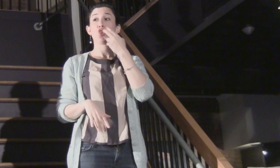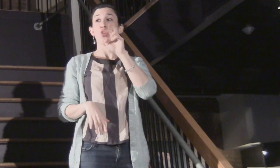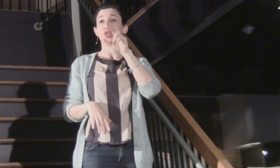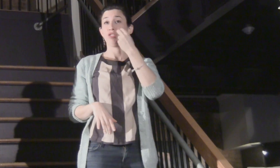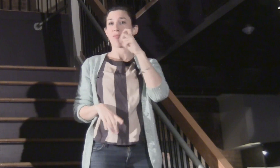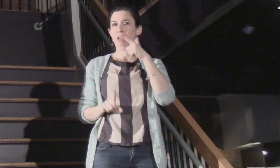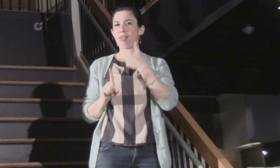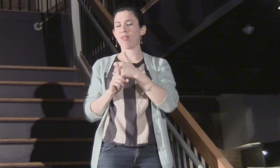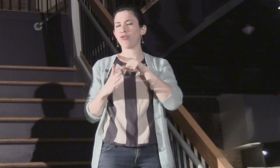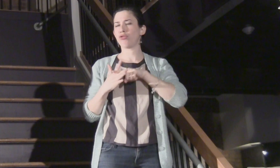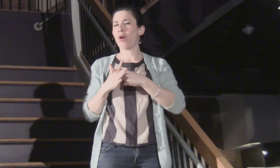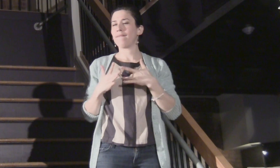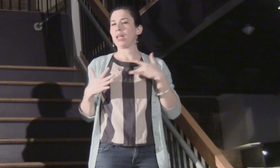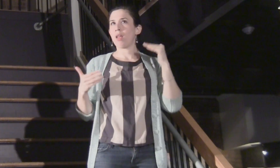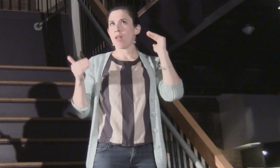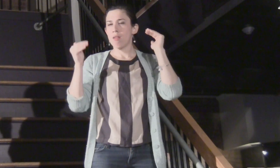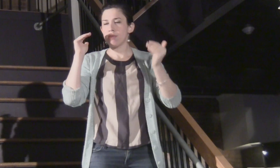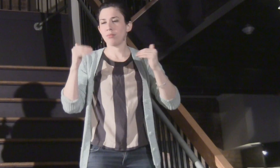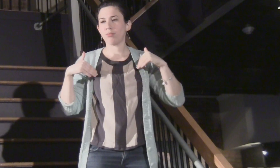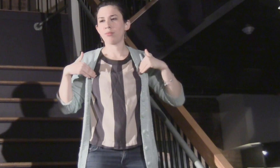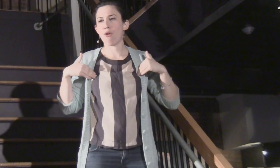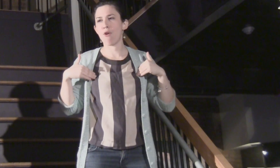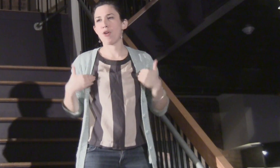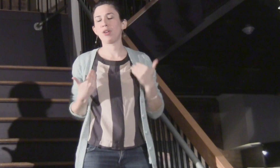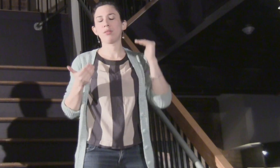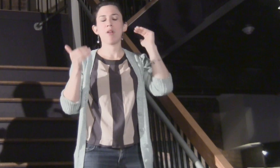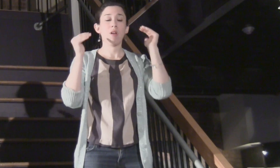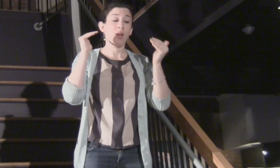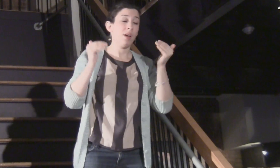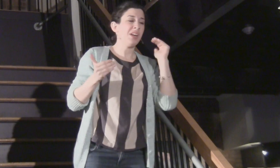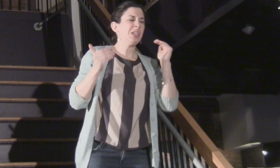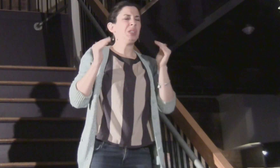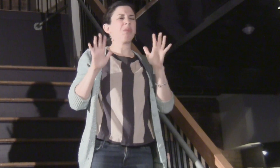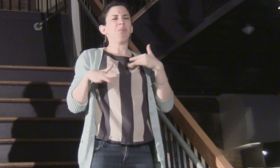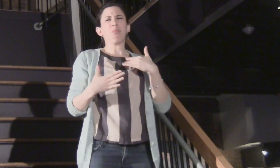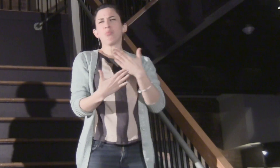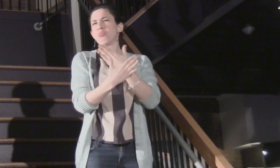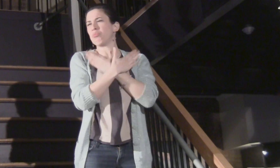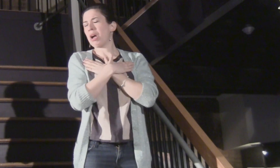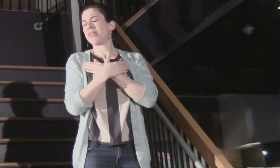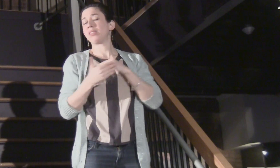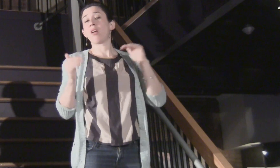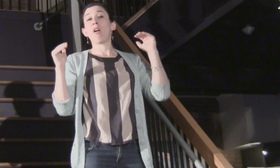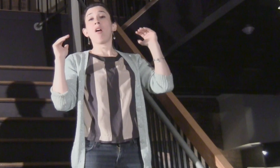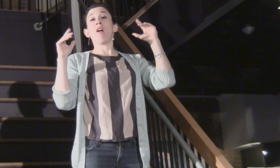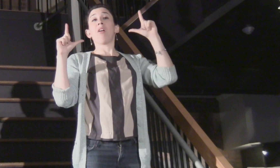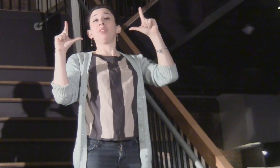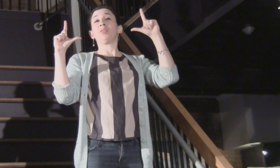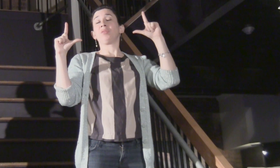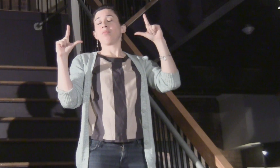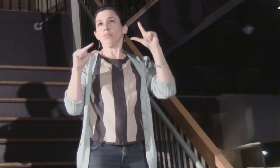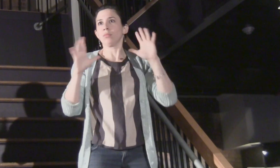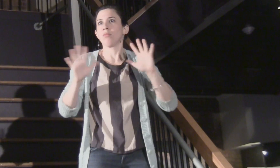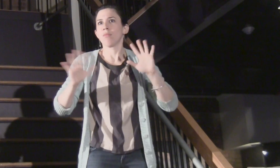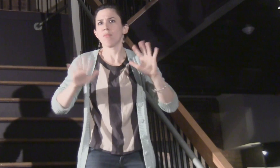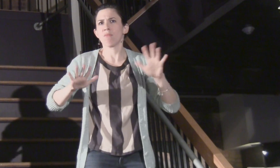It was like Herschel and started to feel a little tired and rested. And he's